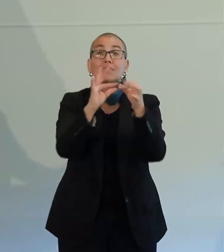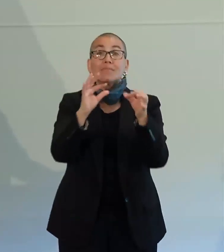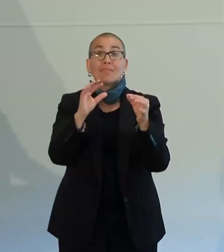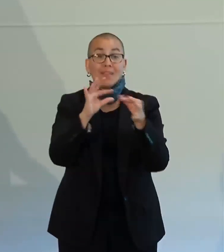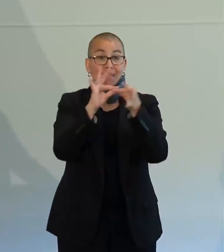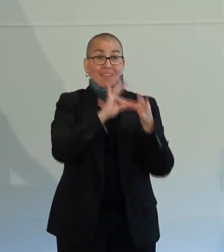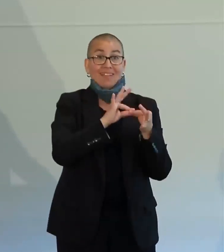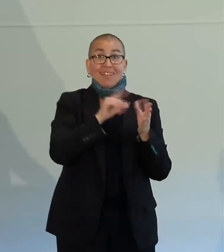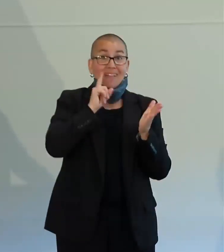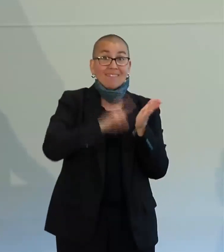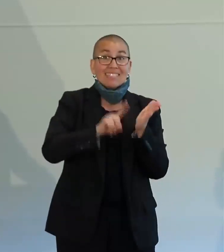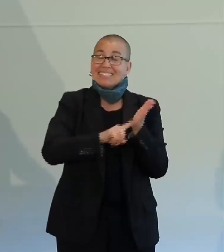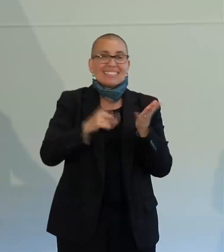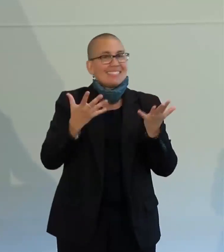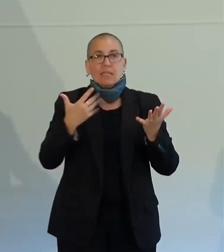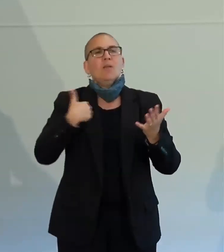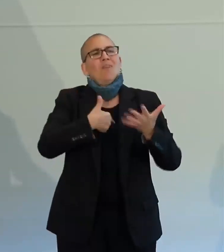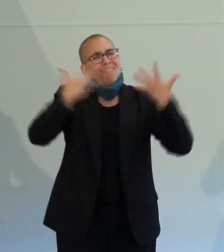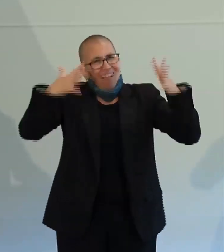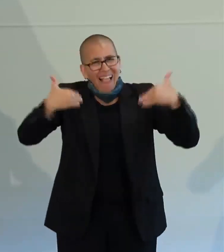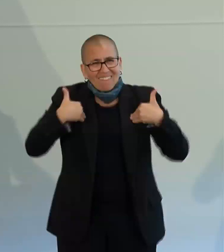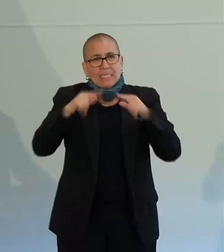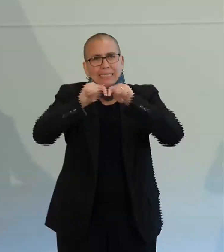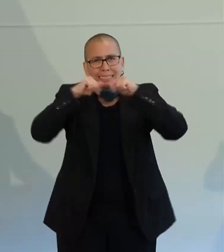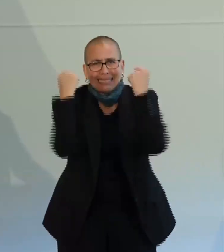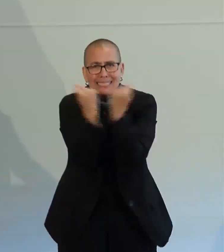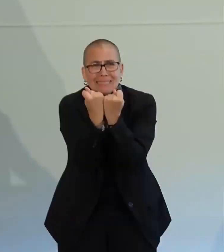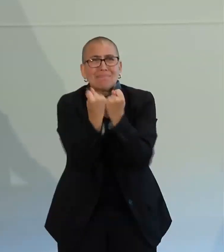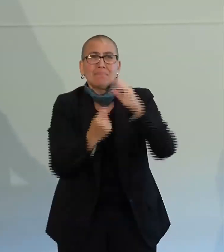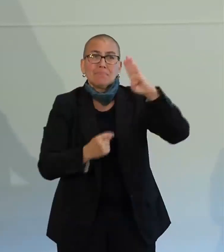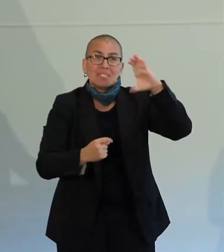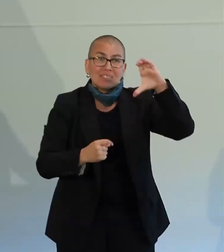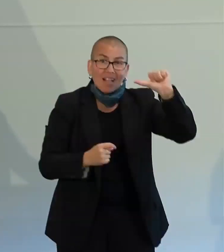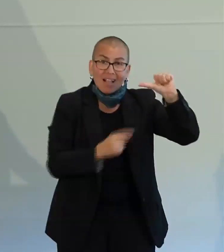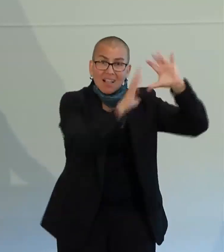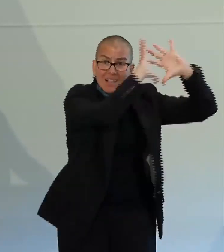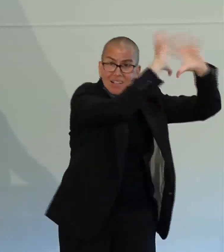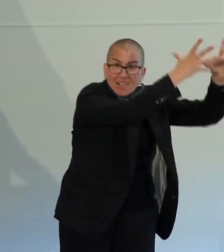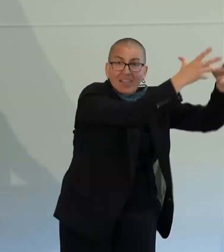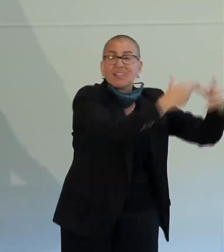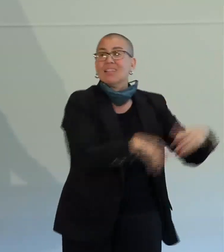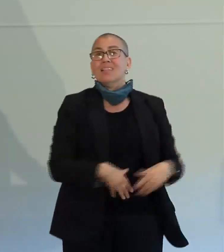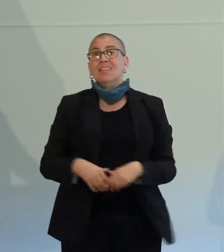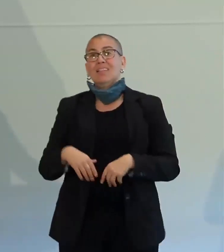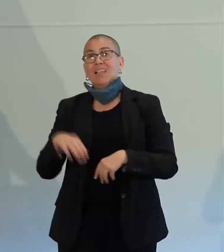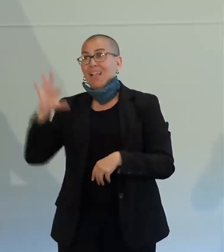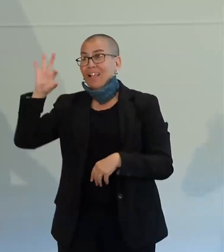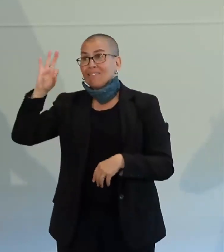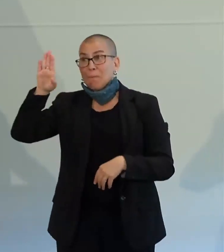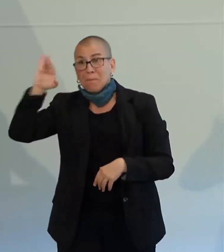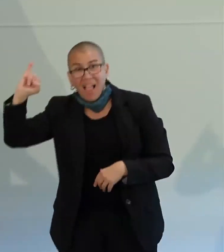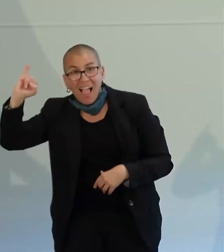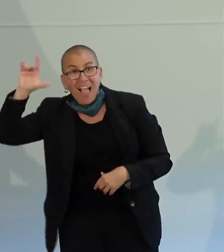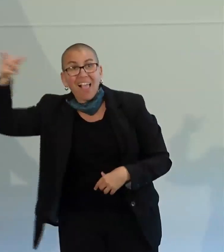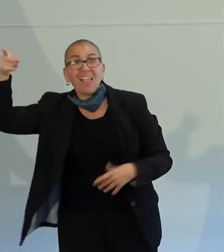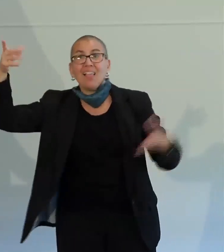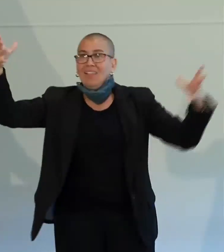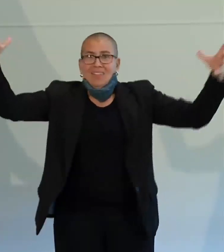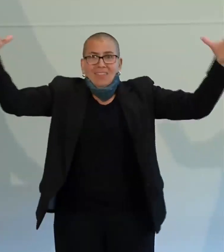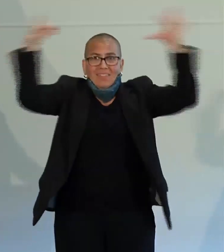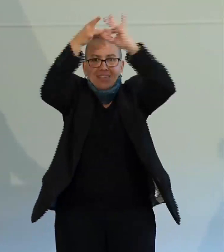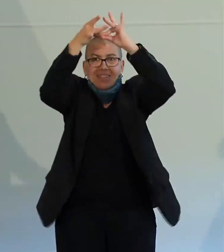we have teams of investigators from the BCA jointly investigating this with the FBI, trying to obtain